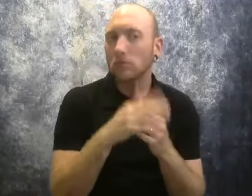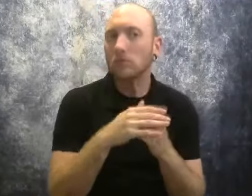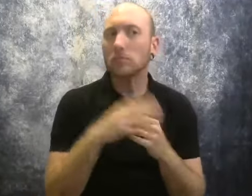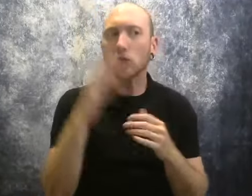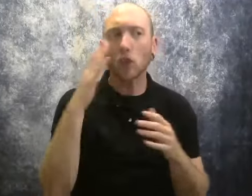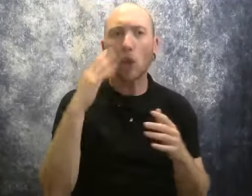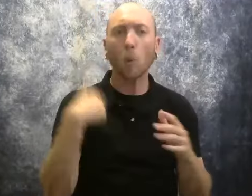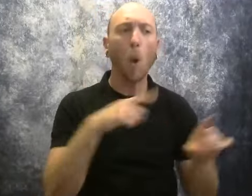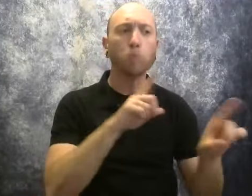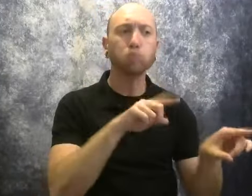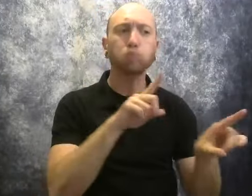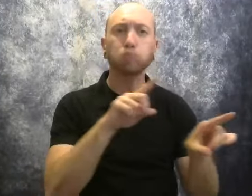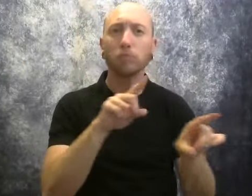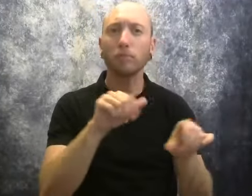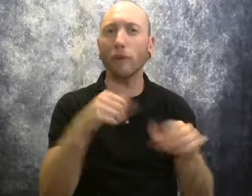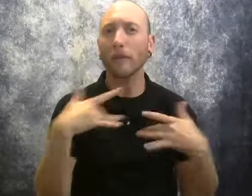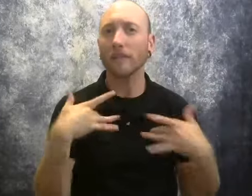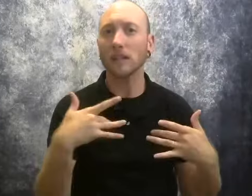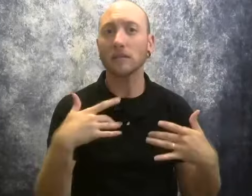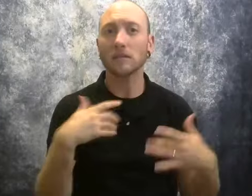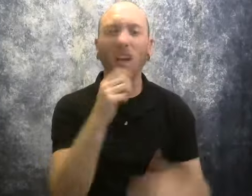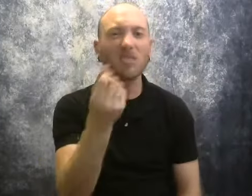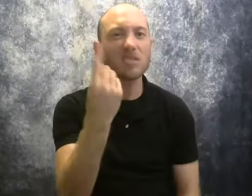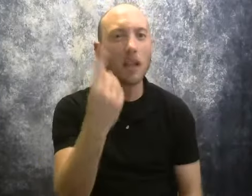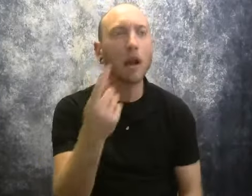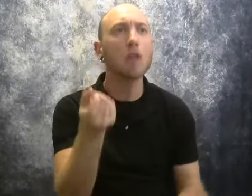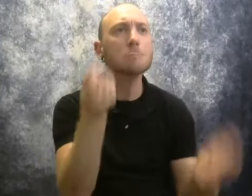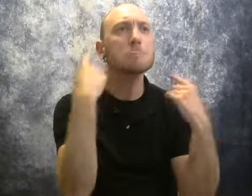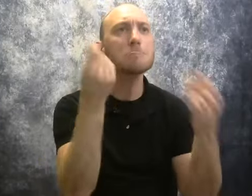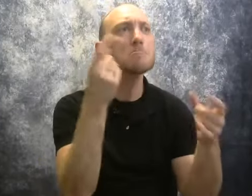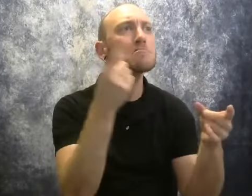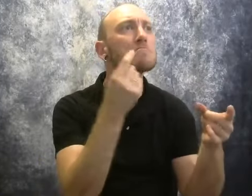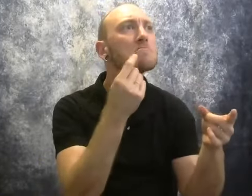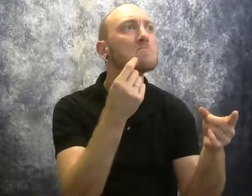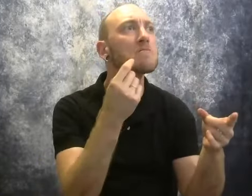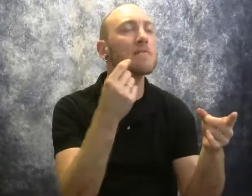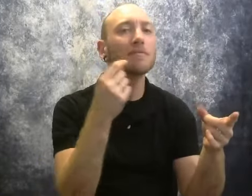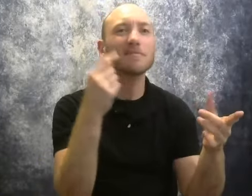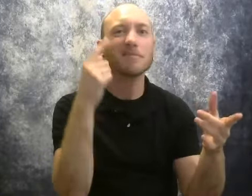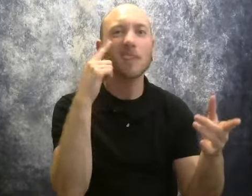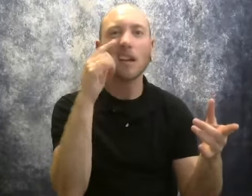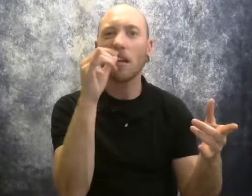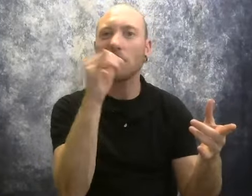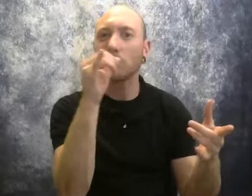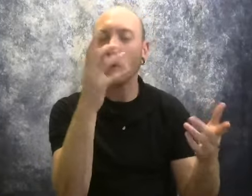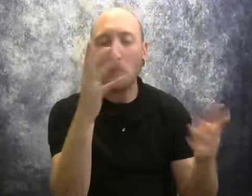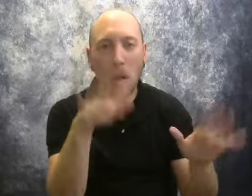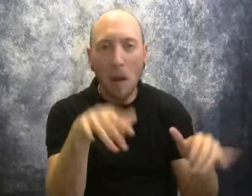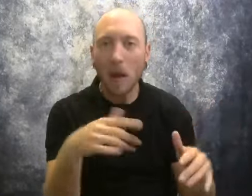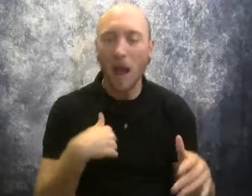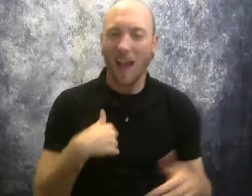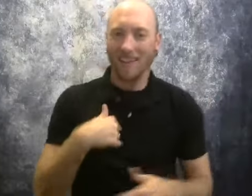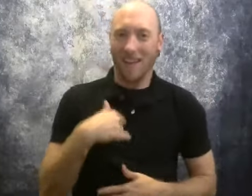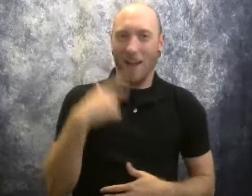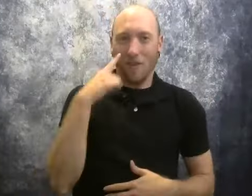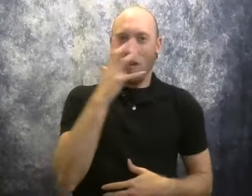more information going in, because we would go to these things and I never understood them because I hadn't started doing any work. Felt like a bit of a fraudster, to be